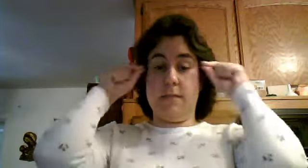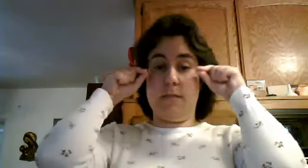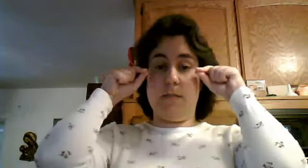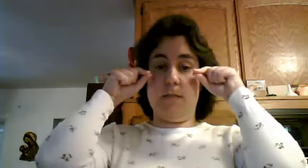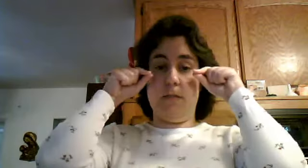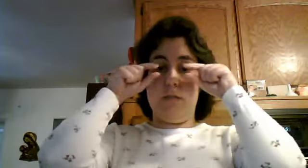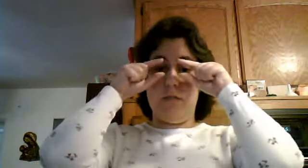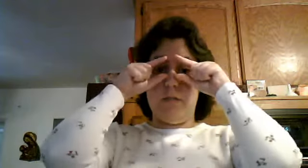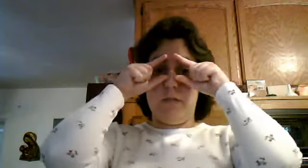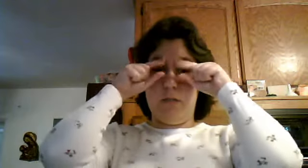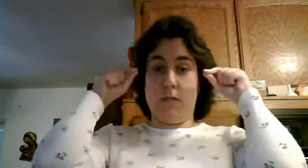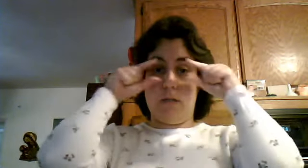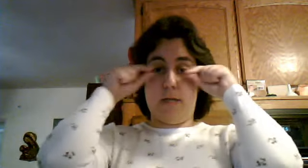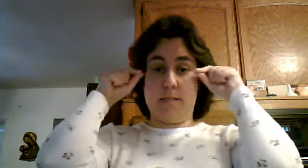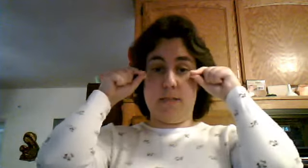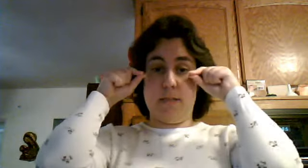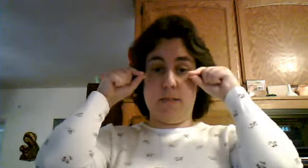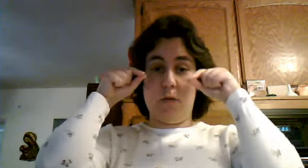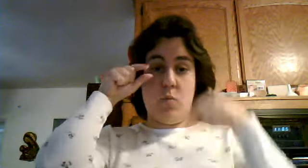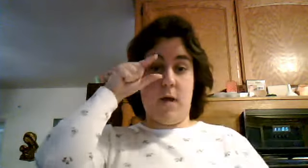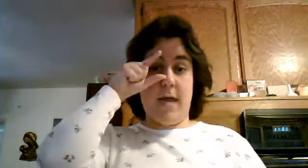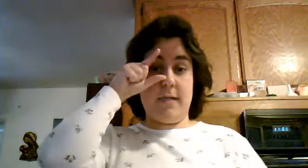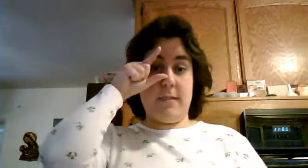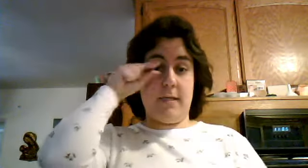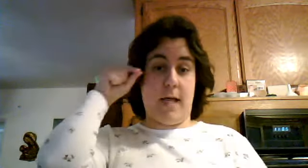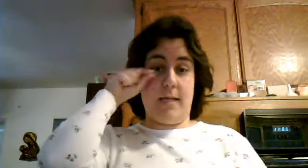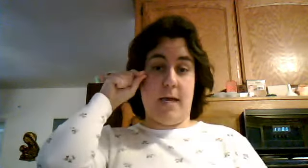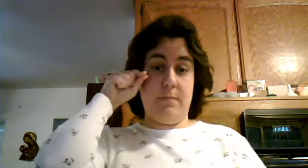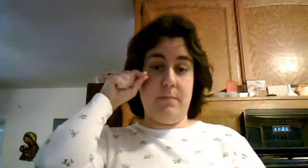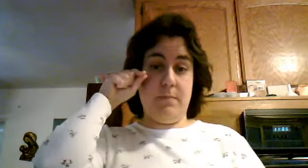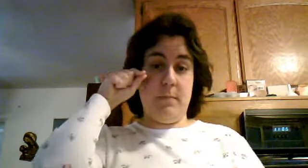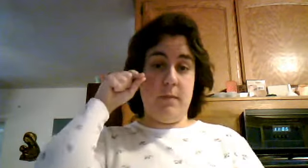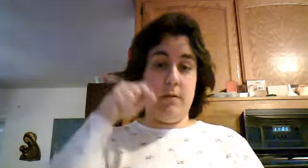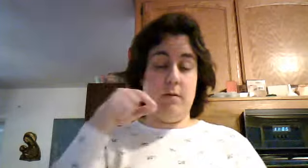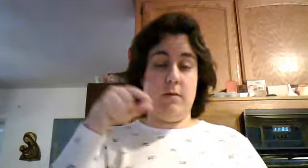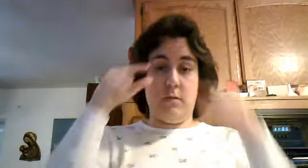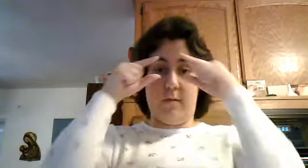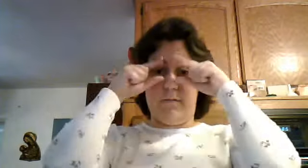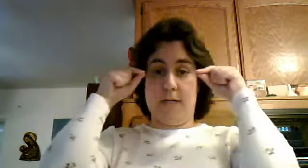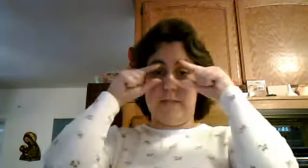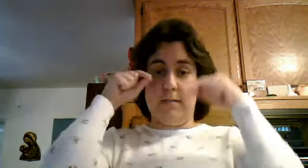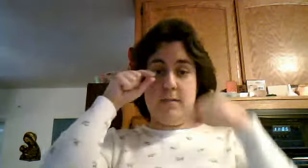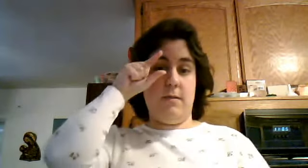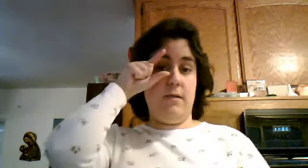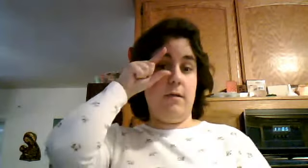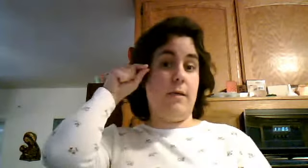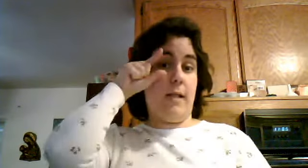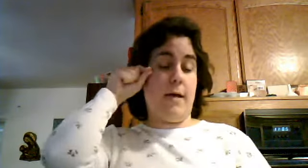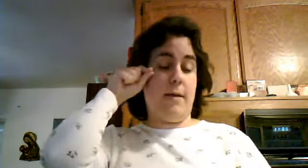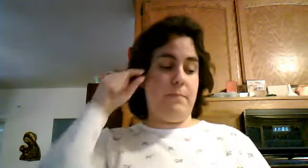Glasses, glasses, one hand, Gallaudet. So we have glasses, Gallaudet.